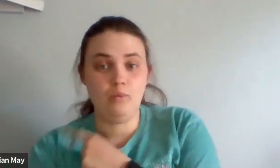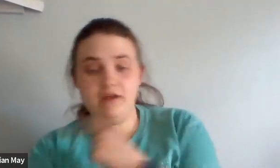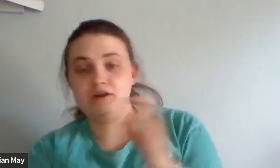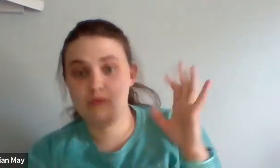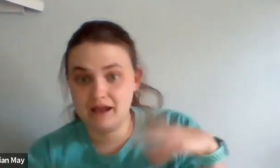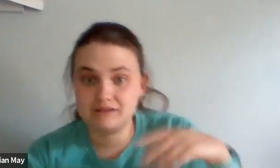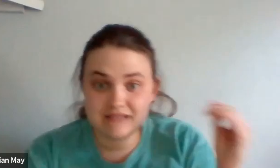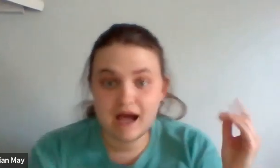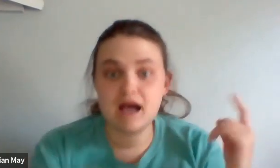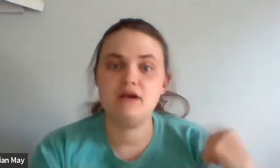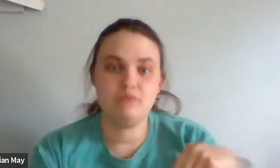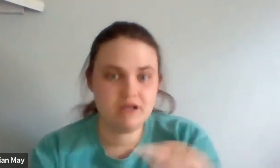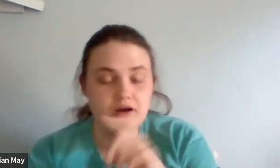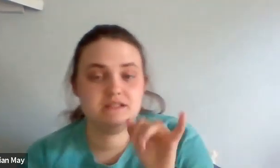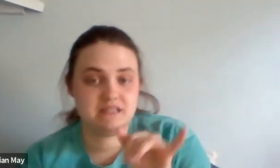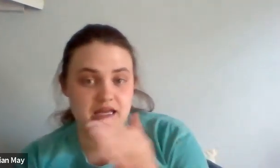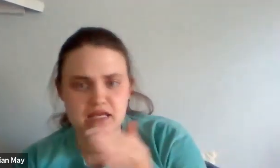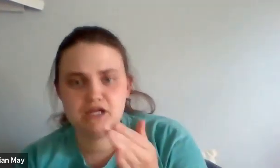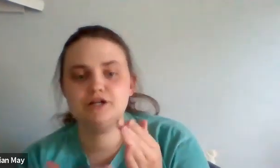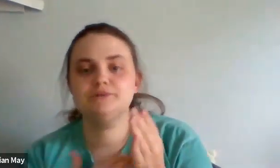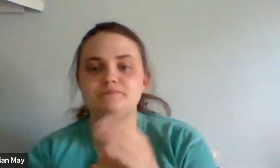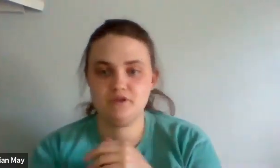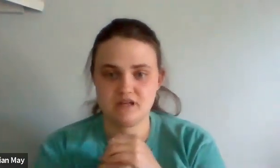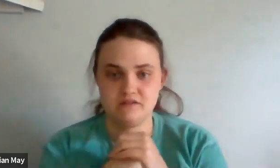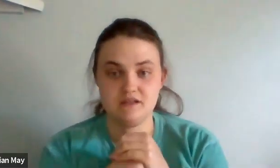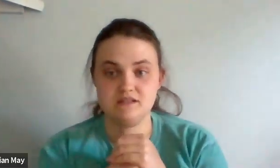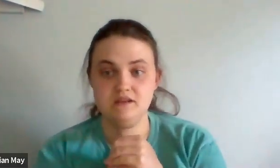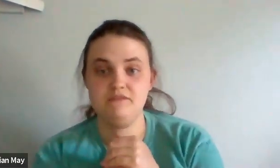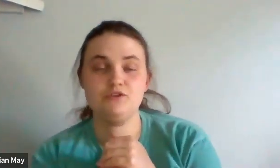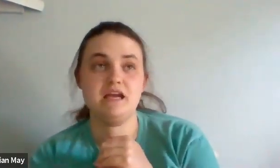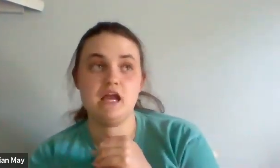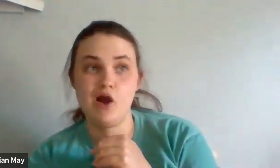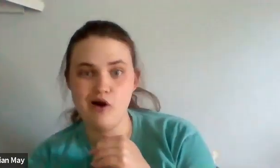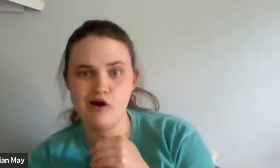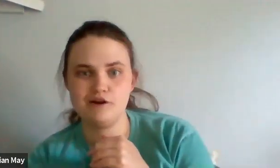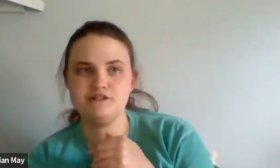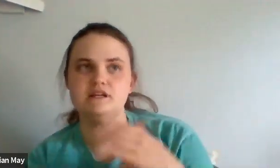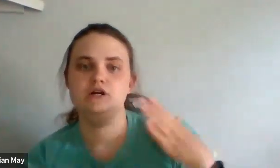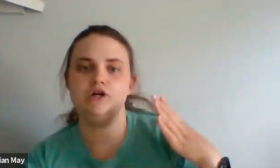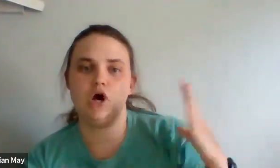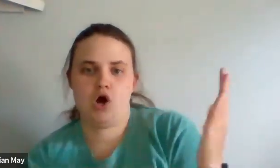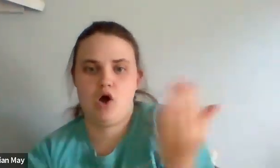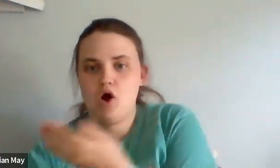are going outside. We are staying here. Those kind of things. If you're saying ours,